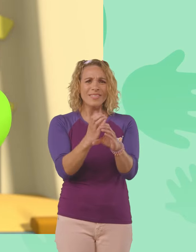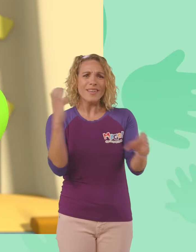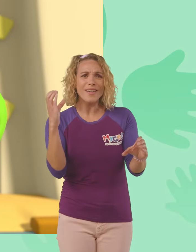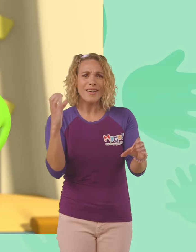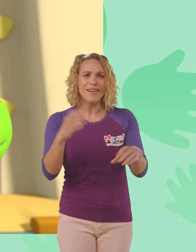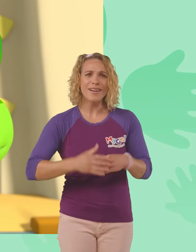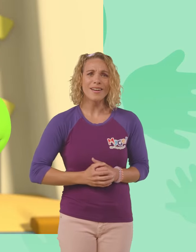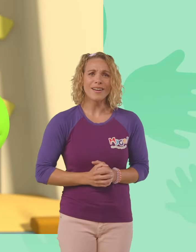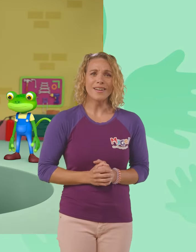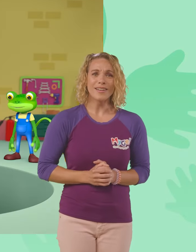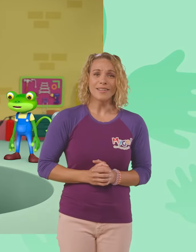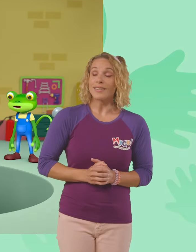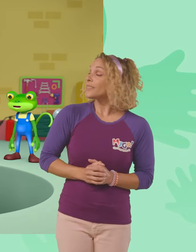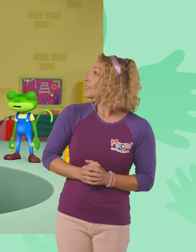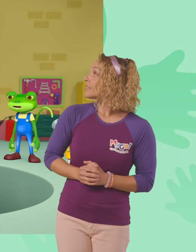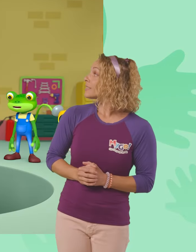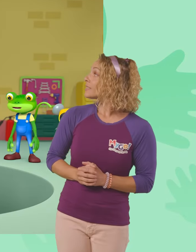Tilly Tow Truck!